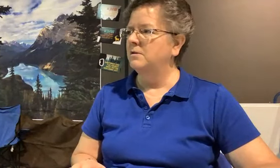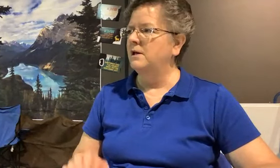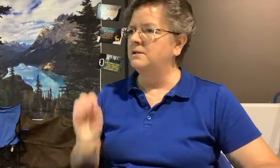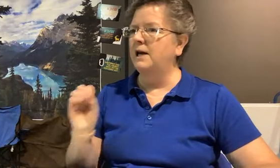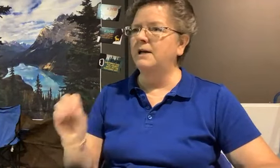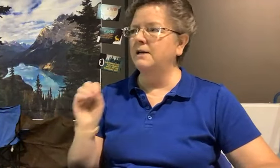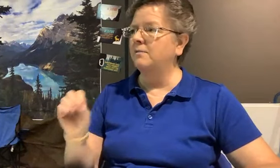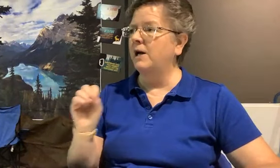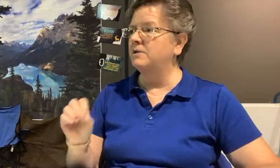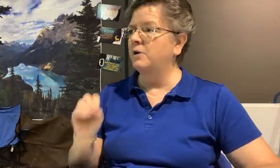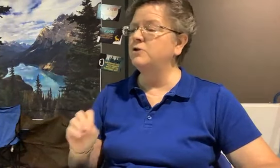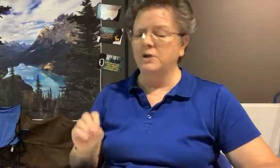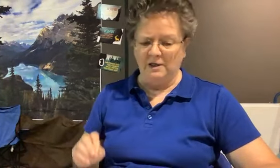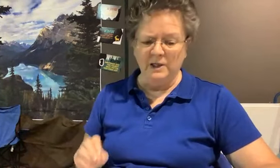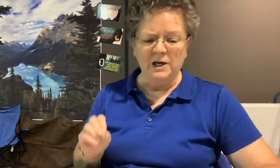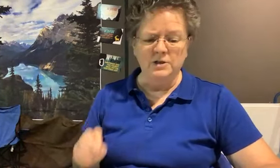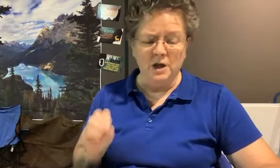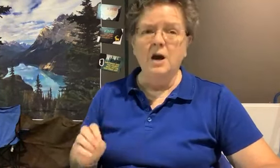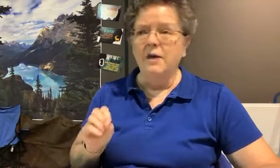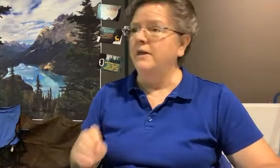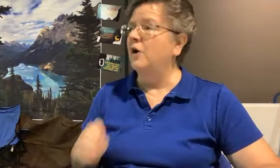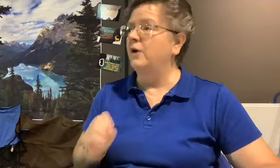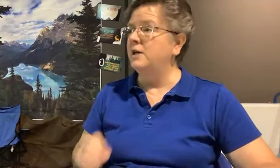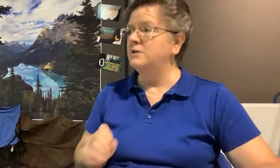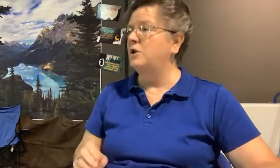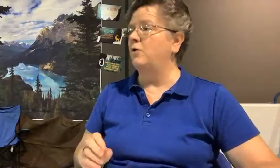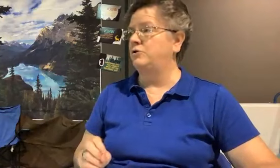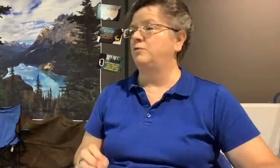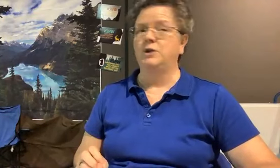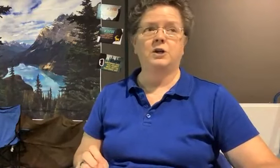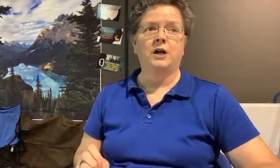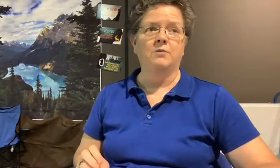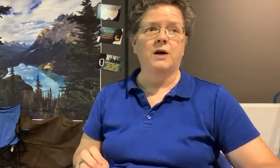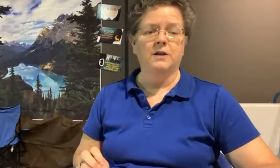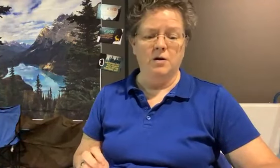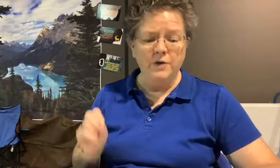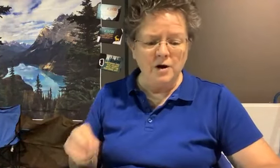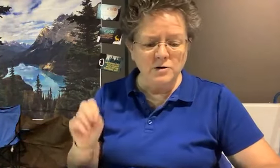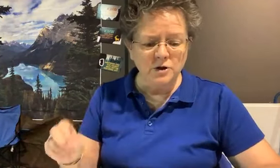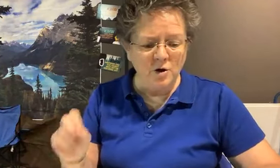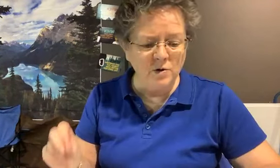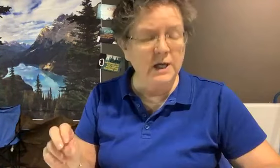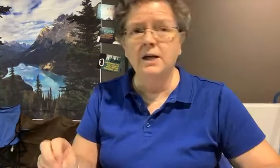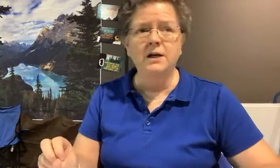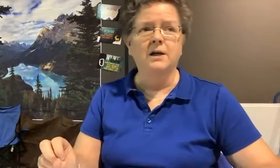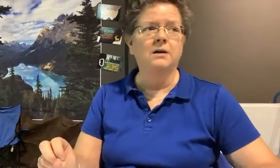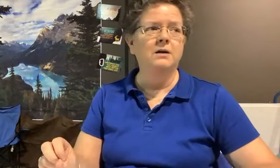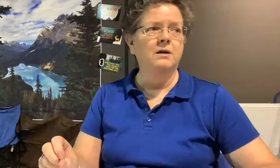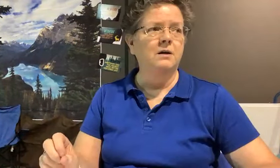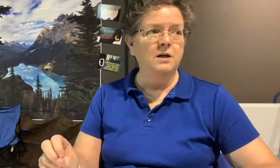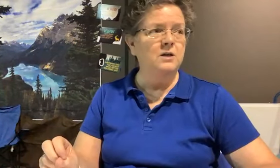He's dating it by this Persian king because there is no Jewish king right there. There's no king in